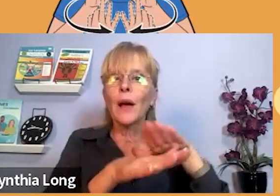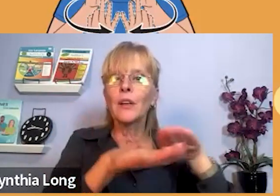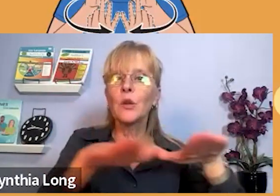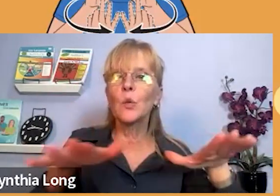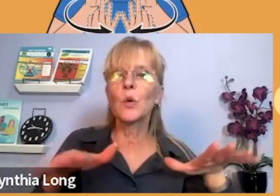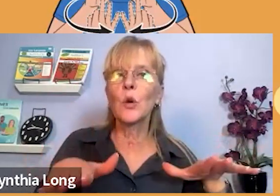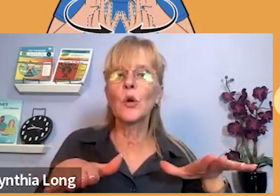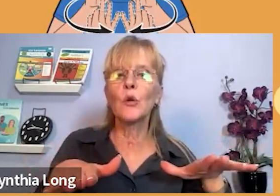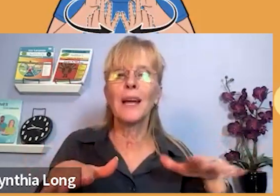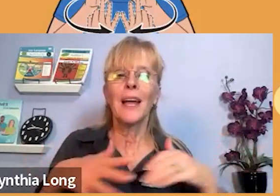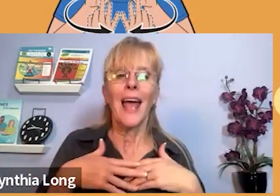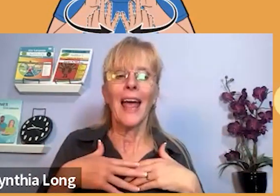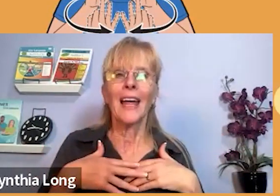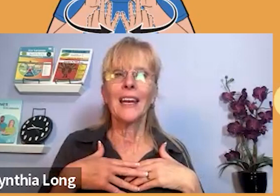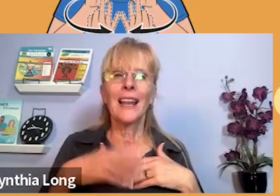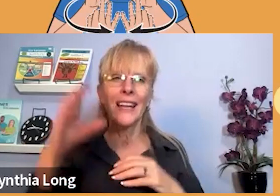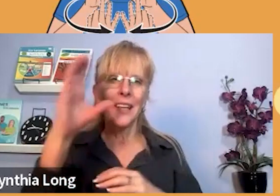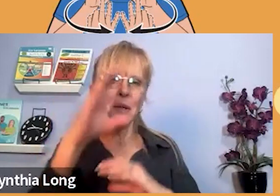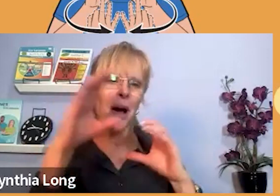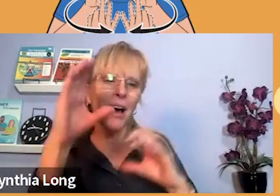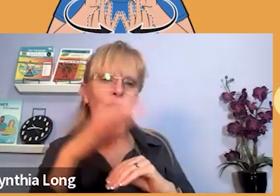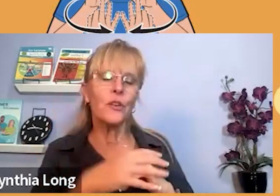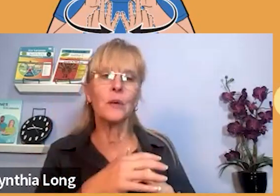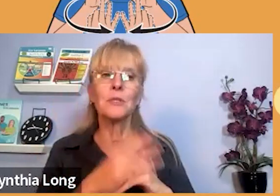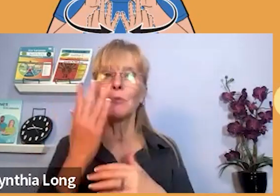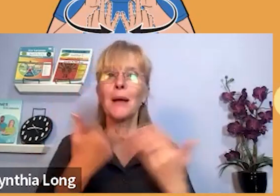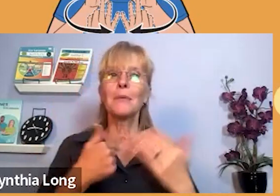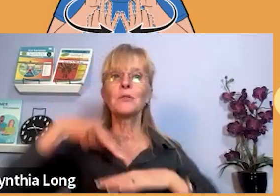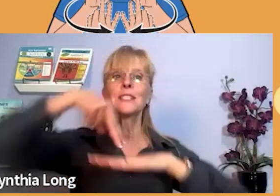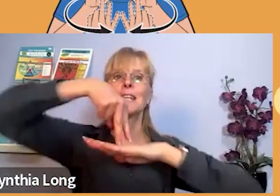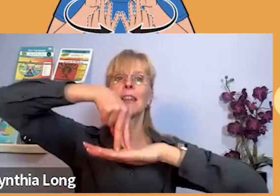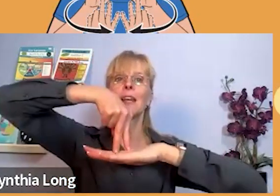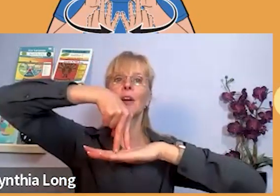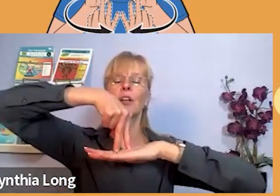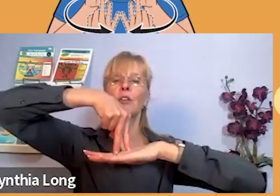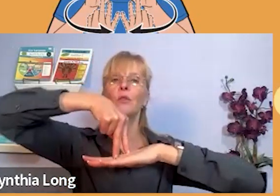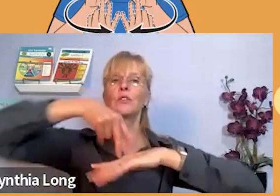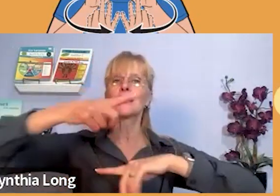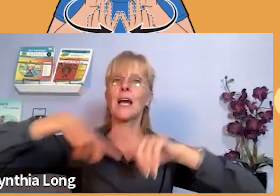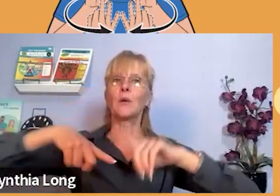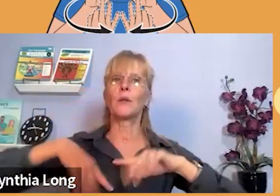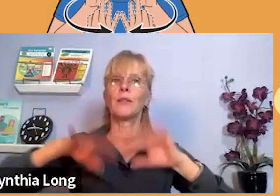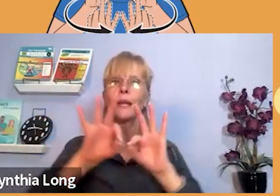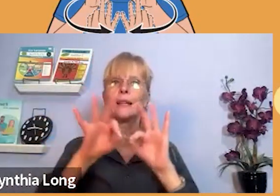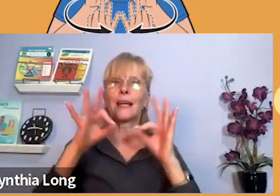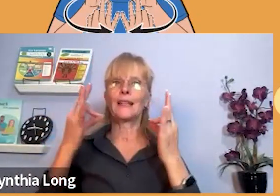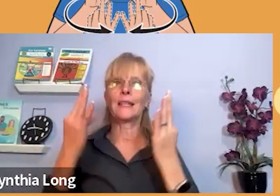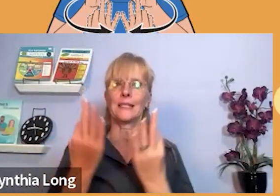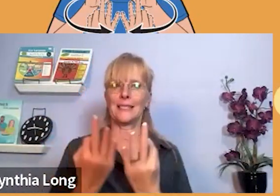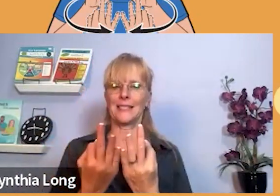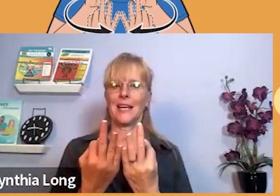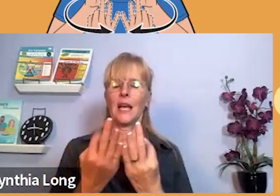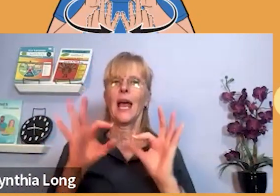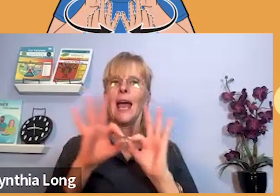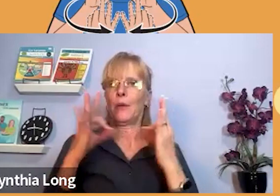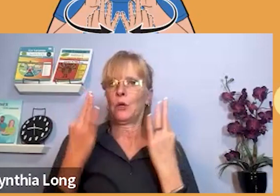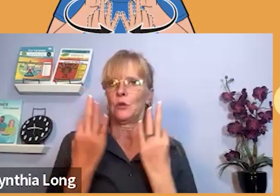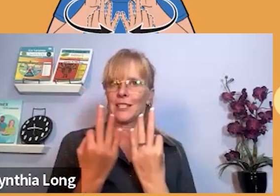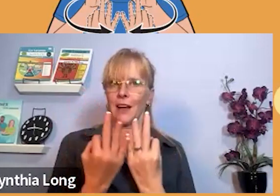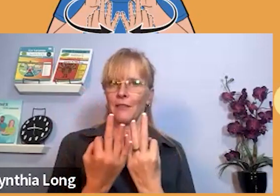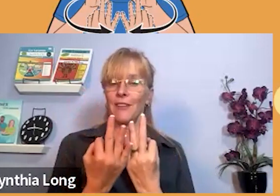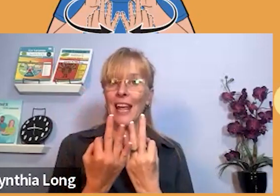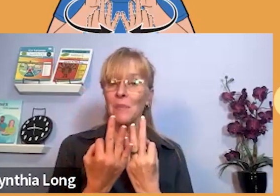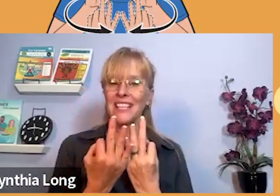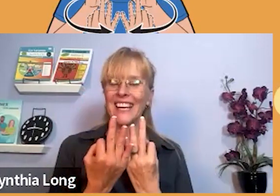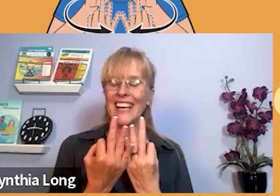them around in the room and letting them hunt for them. So maybe you stand there and you sign one thing like this. When